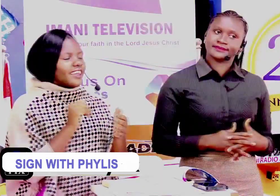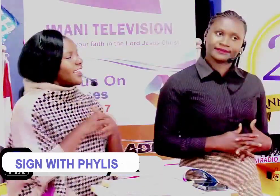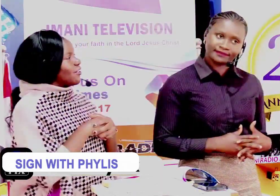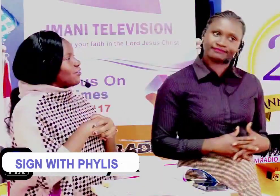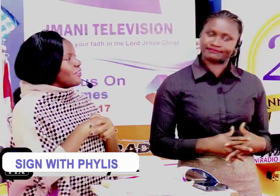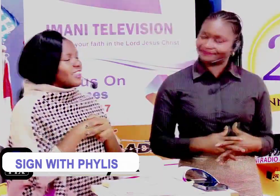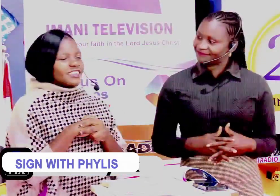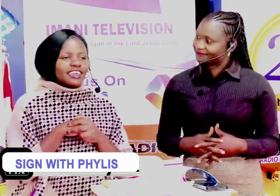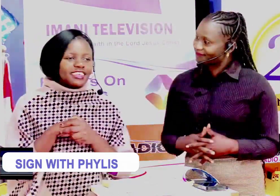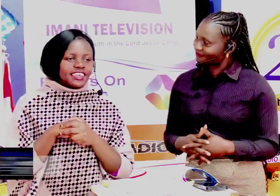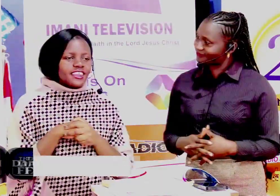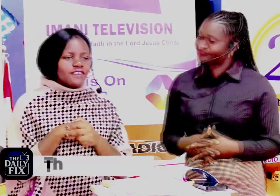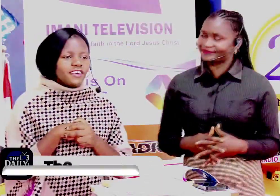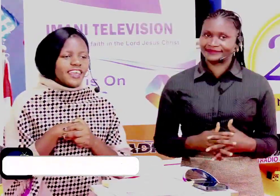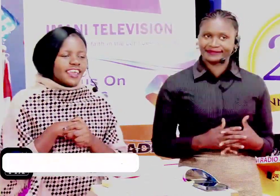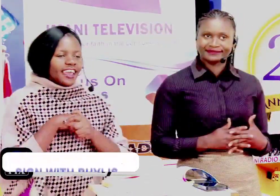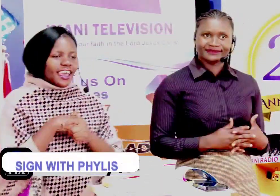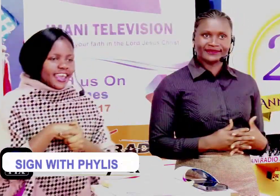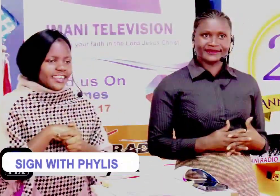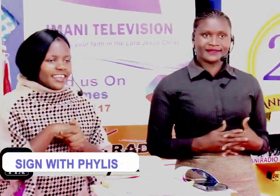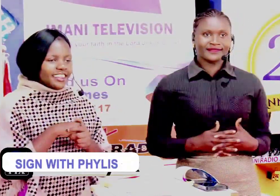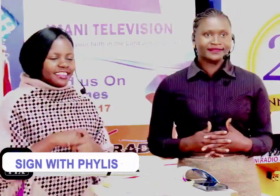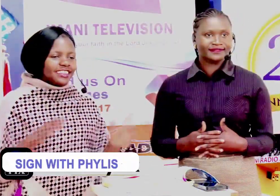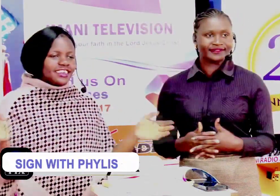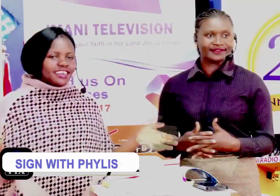to be with us until the very end. This is indeed Imani